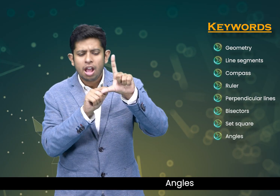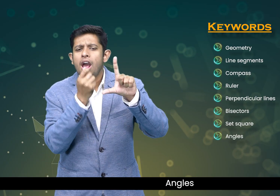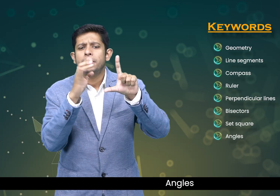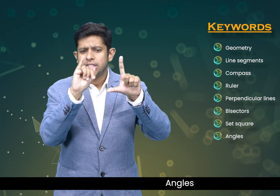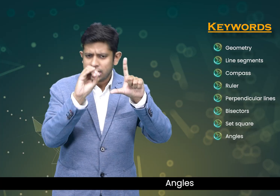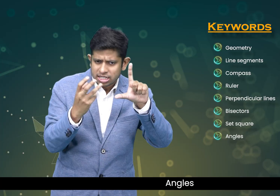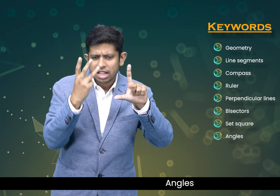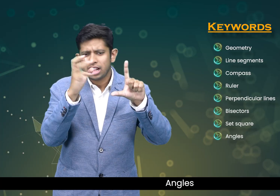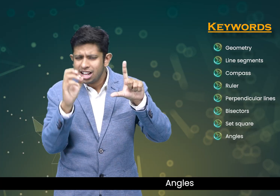angles,